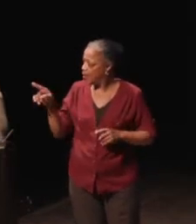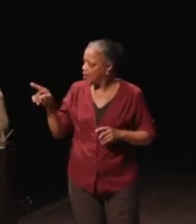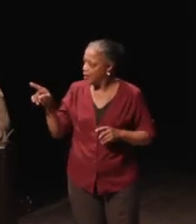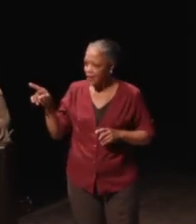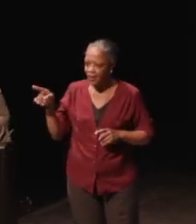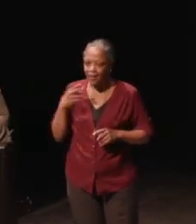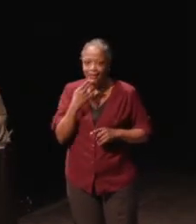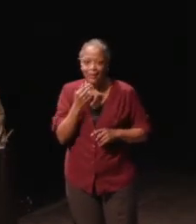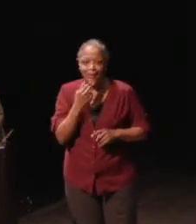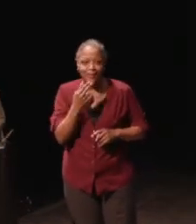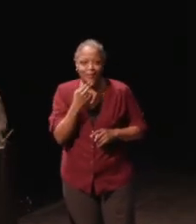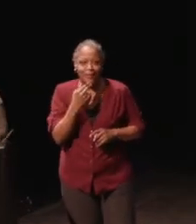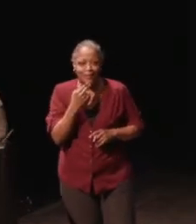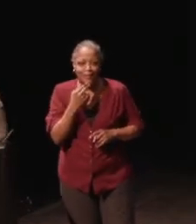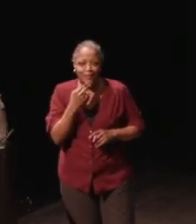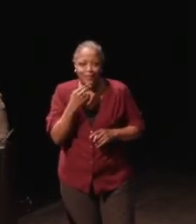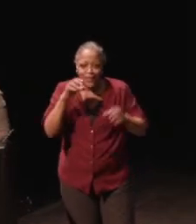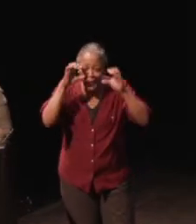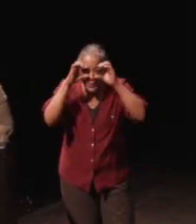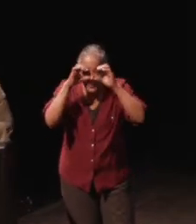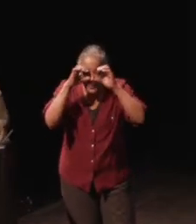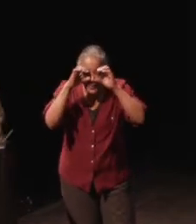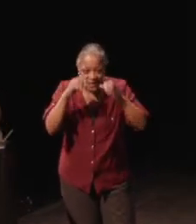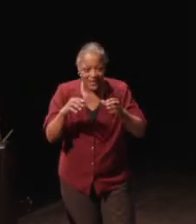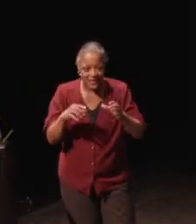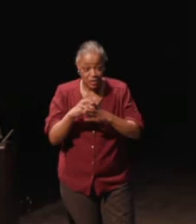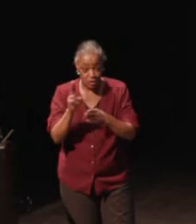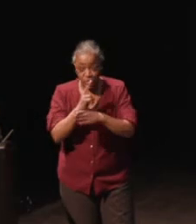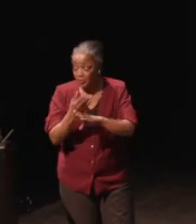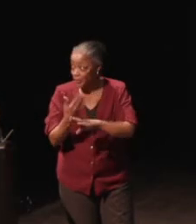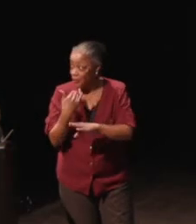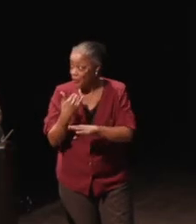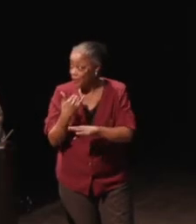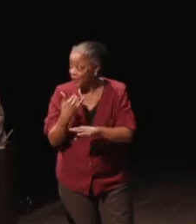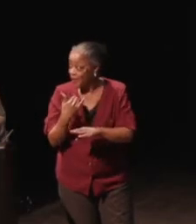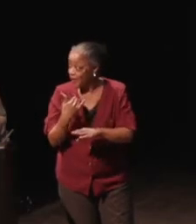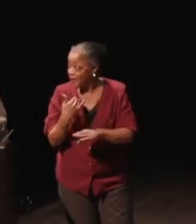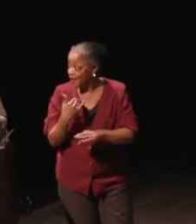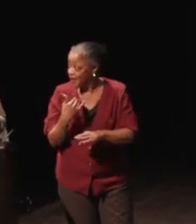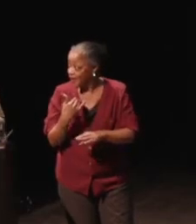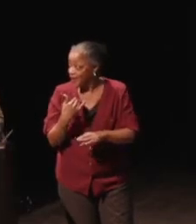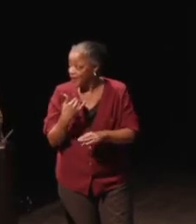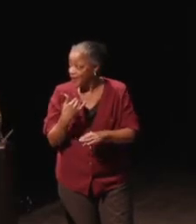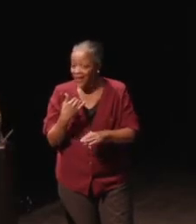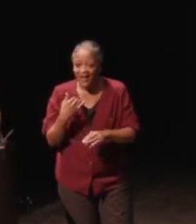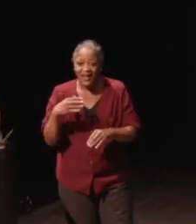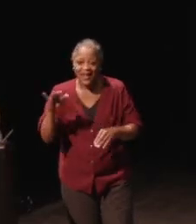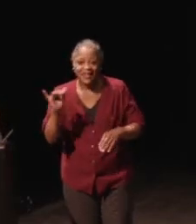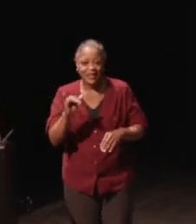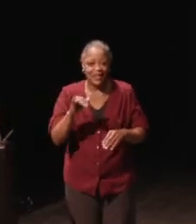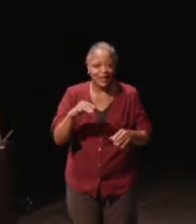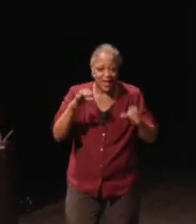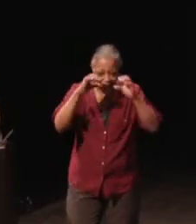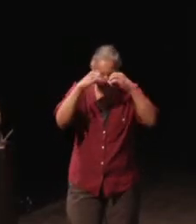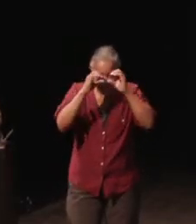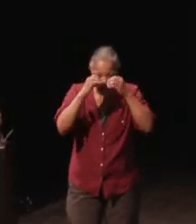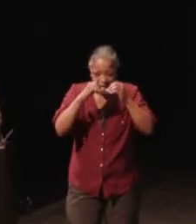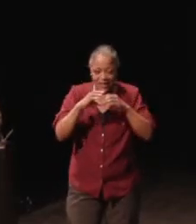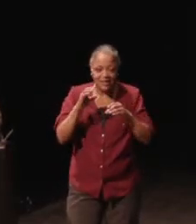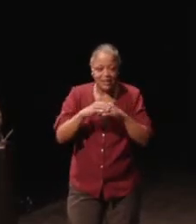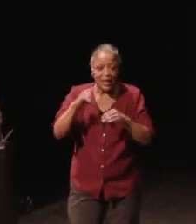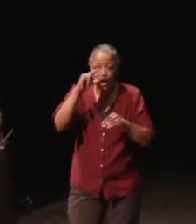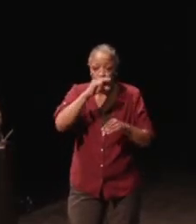little these little Homido. Have anyone ever used any of these? They're basically the lenses that are in